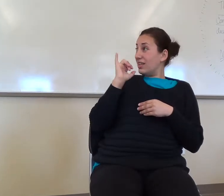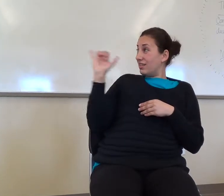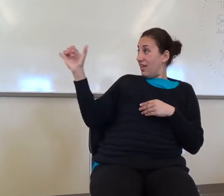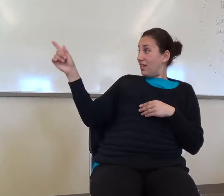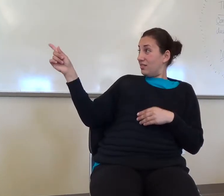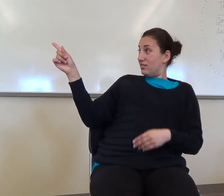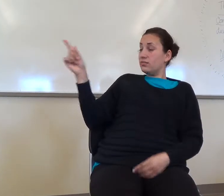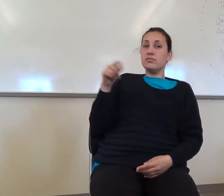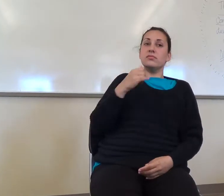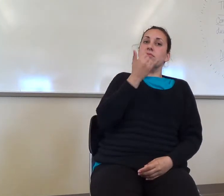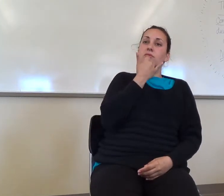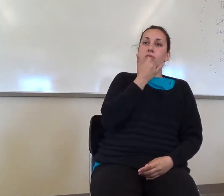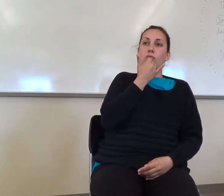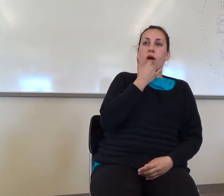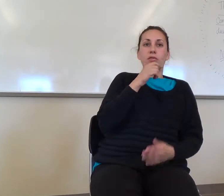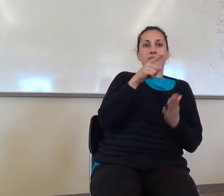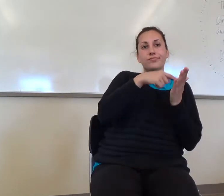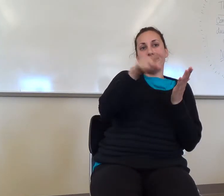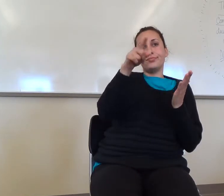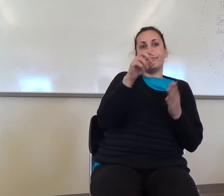mark you off. Because what didn't you do?